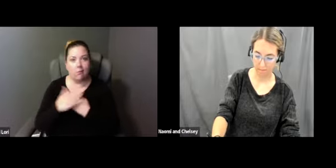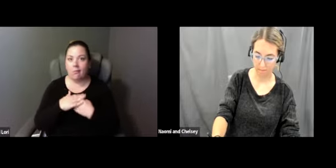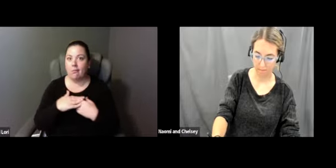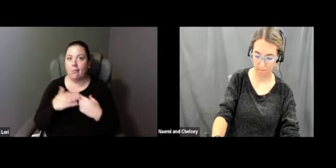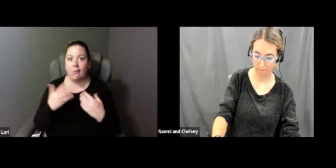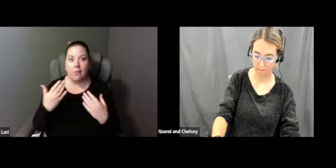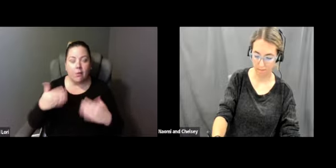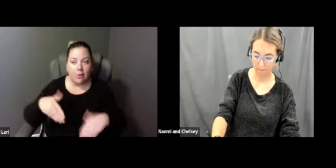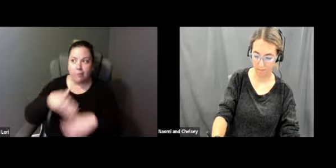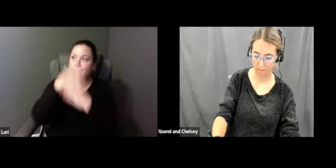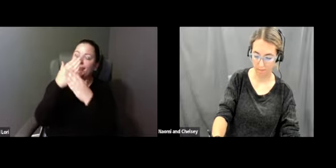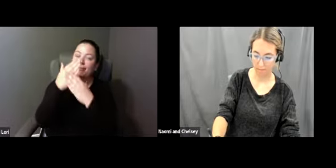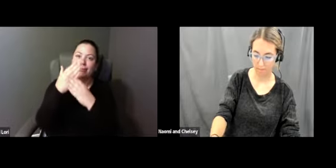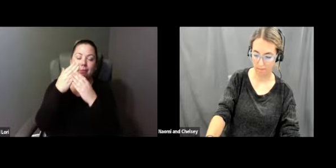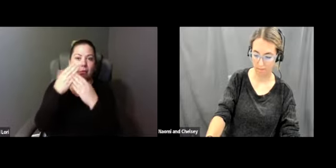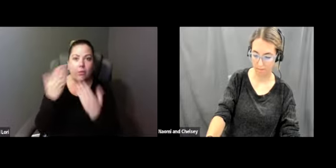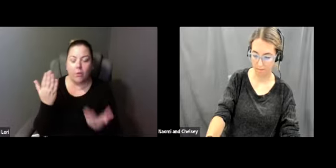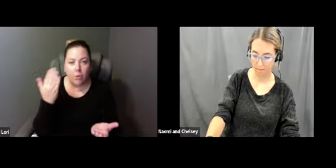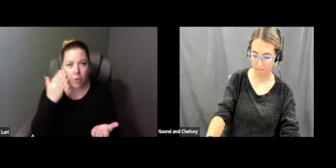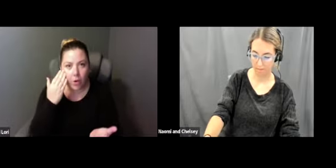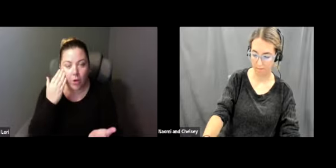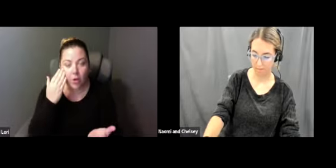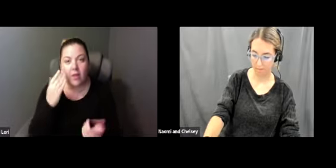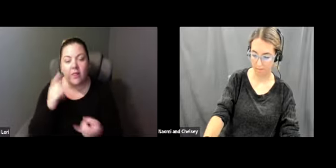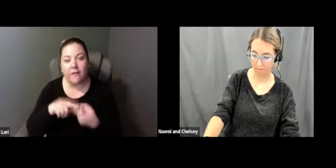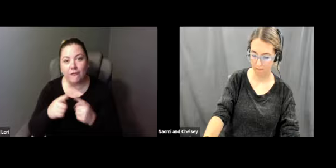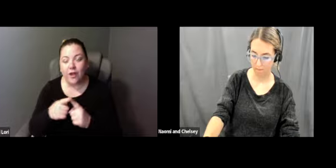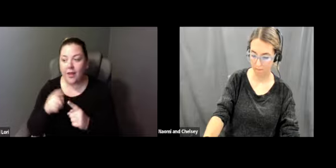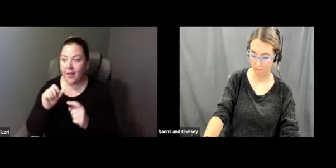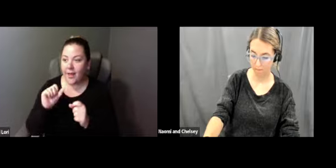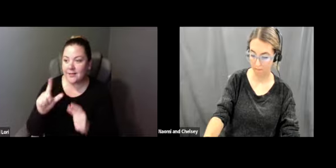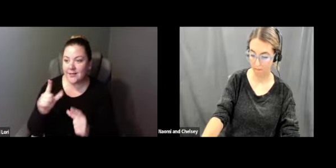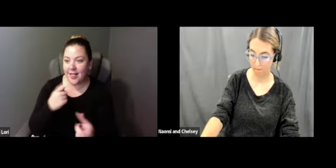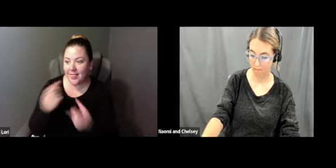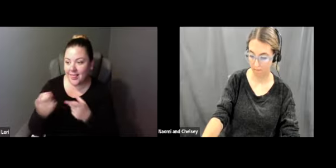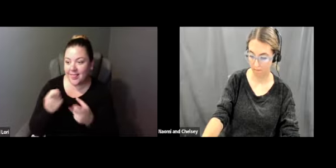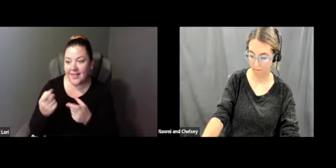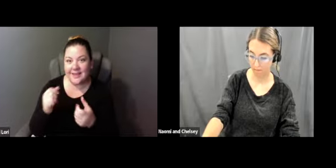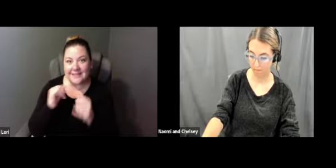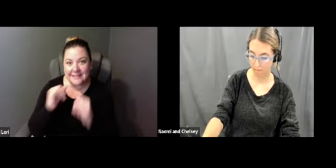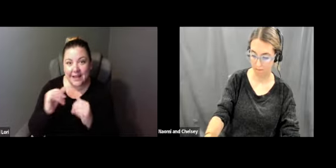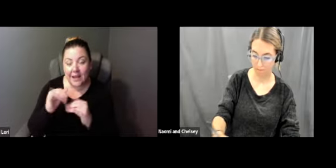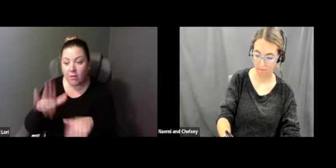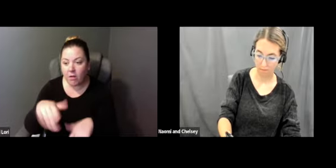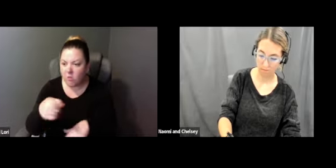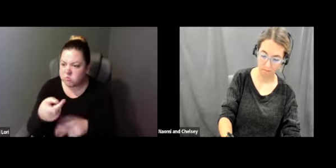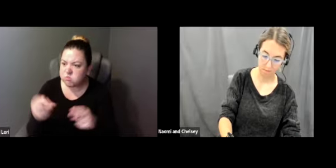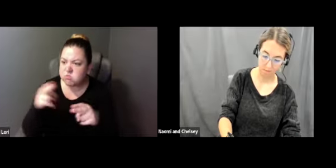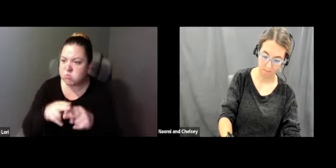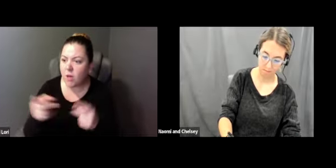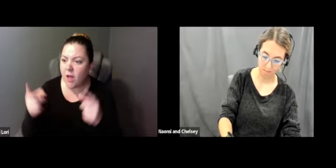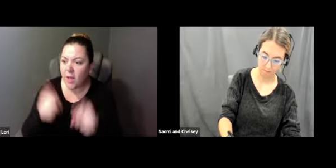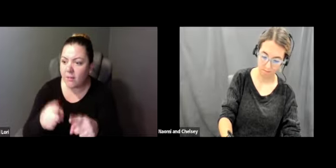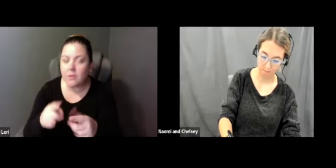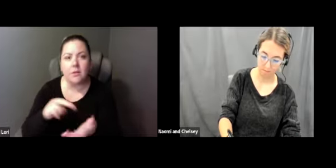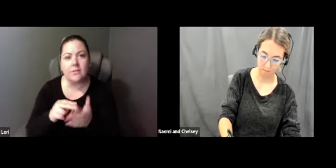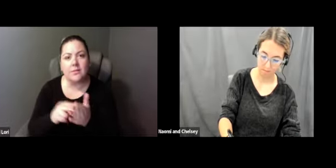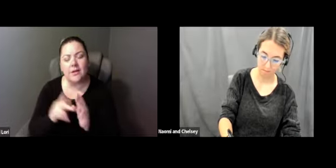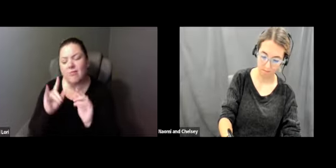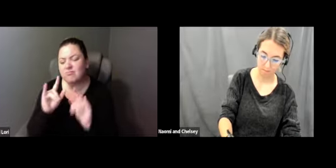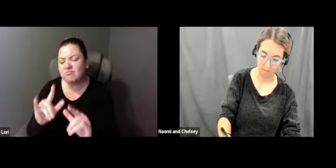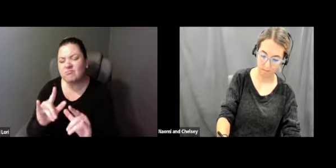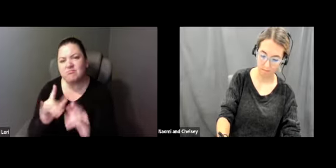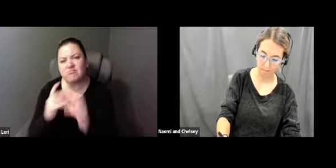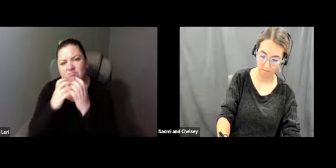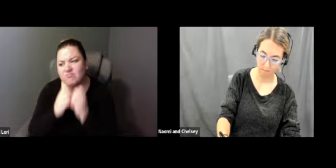then to be with people and to say, oh, you've gained weight, right? I'm showing that I care for you. I'm telling you that I love you and I notice these things